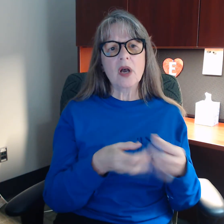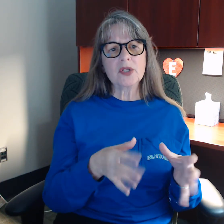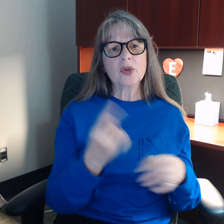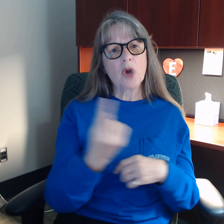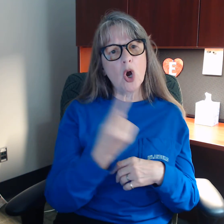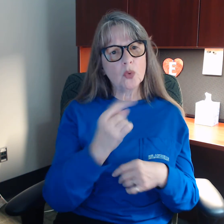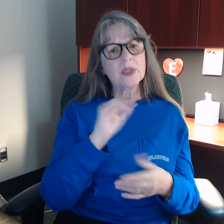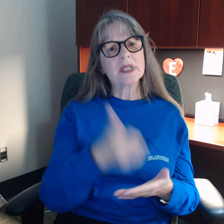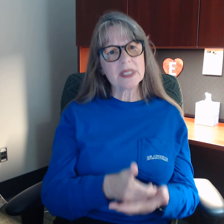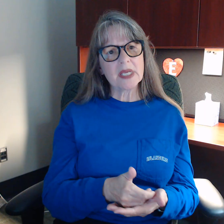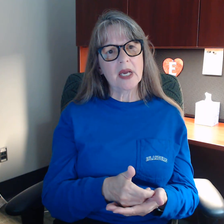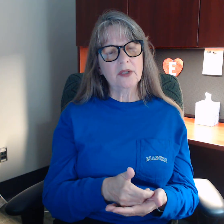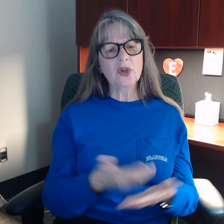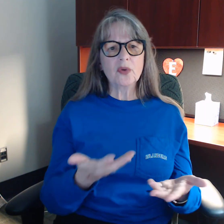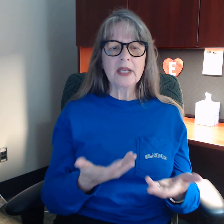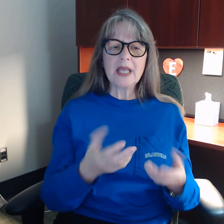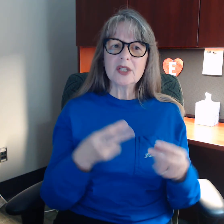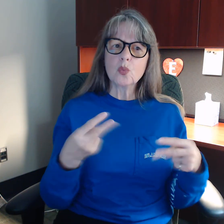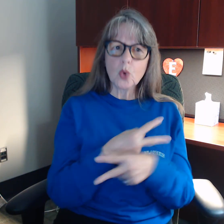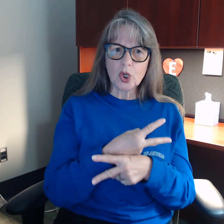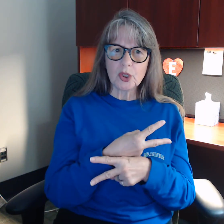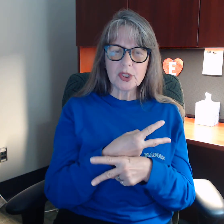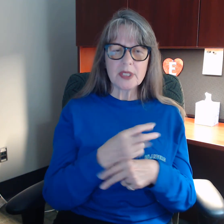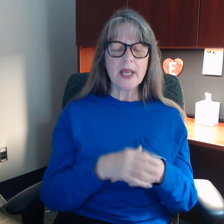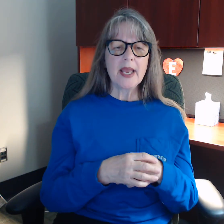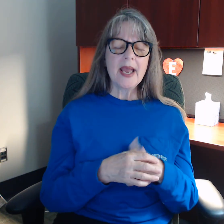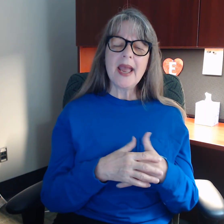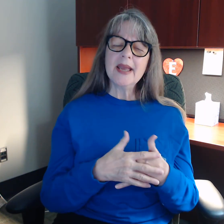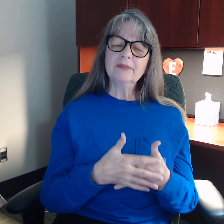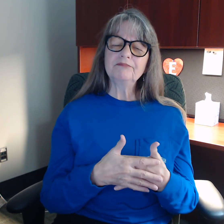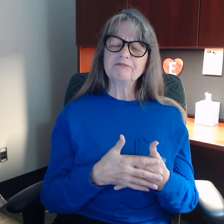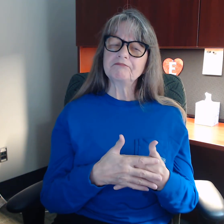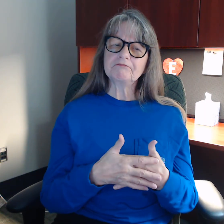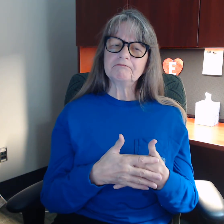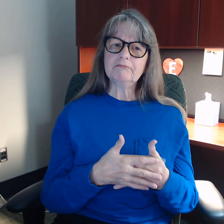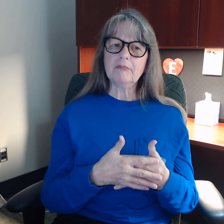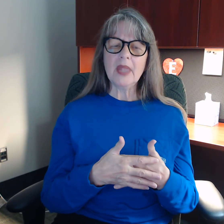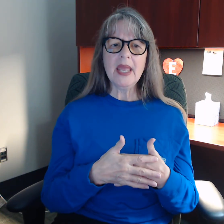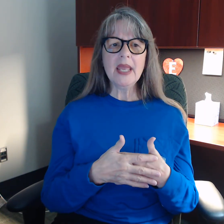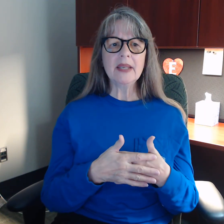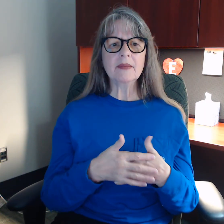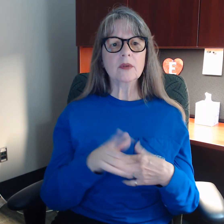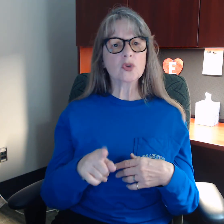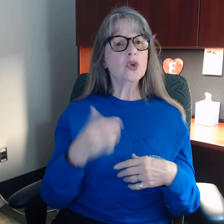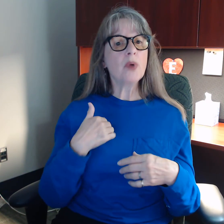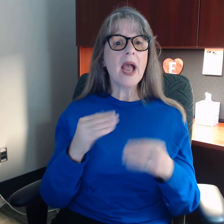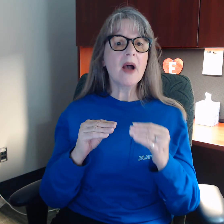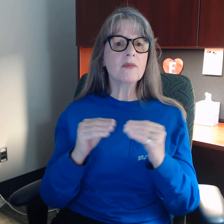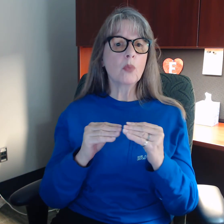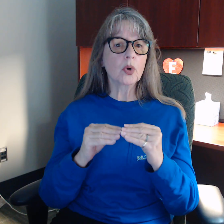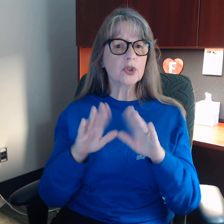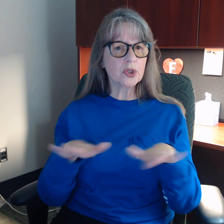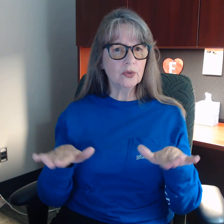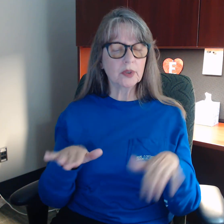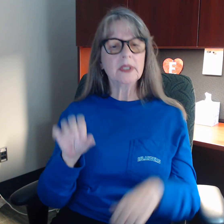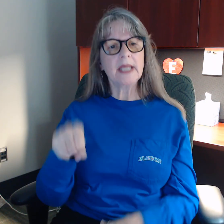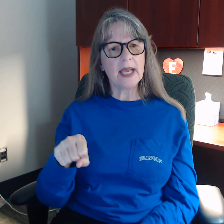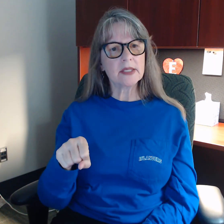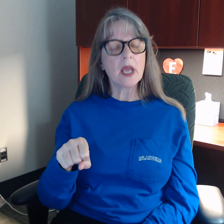their only son. Like that's worse. And do you have more children? Yes. Oh,